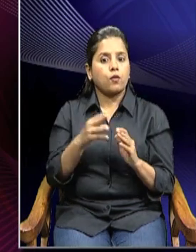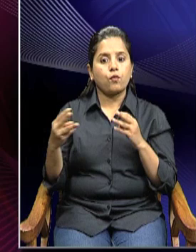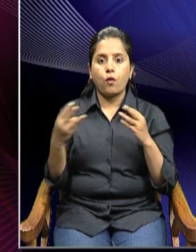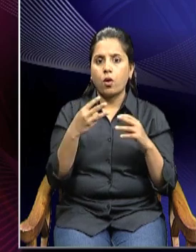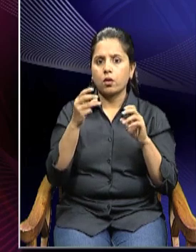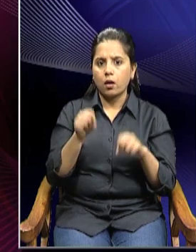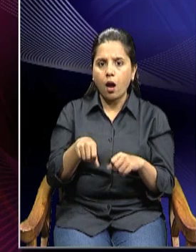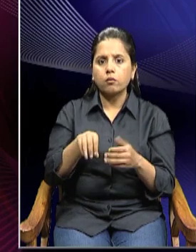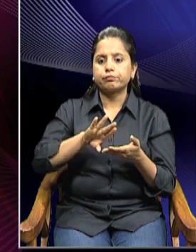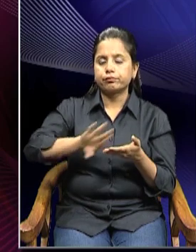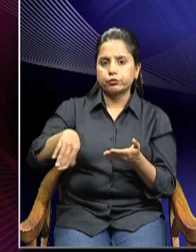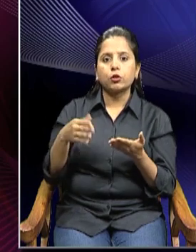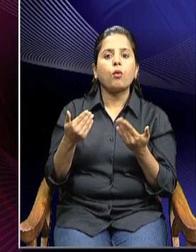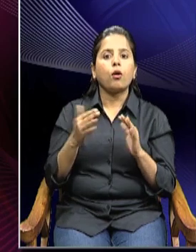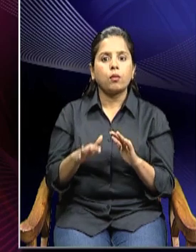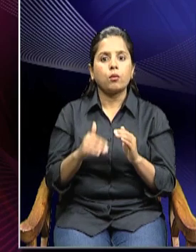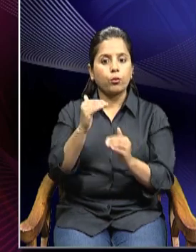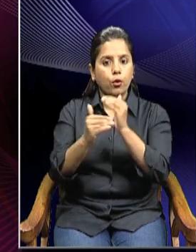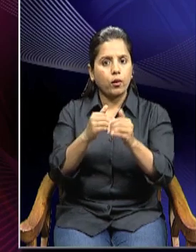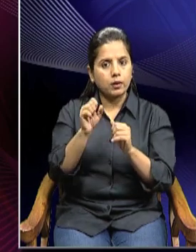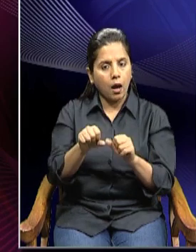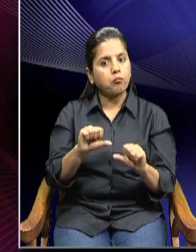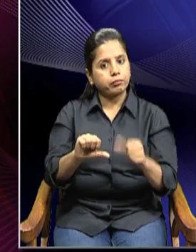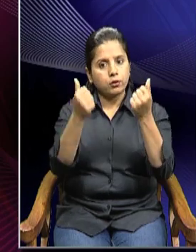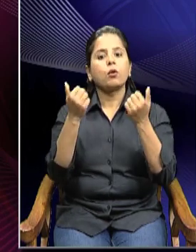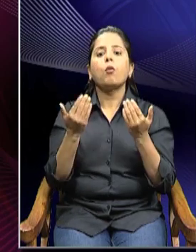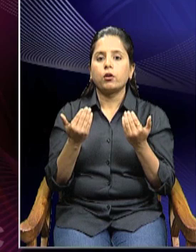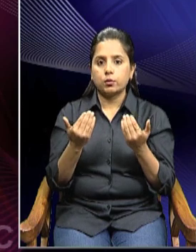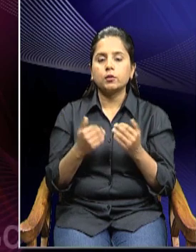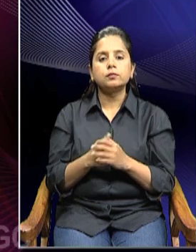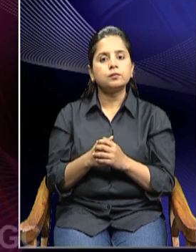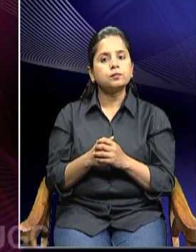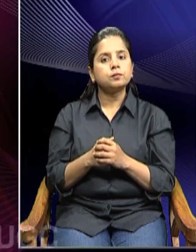be avoided, that progress can be made.